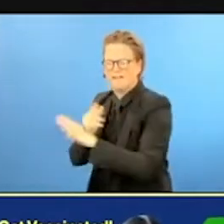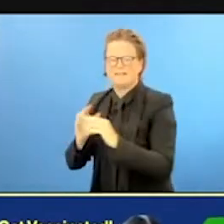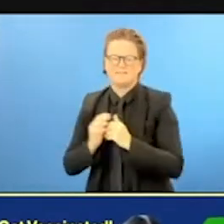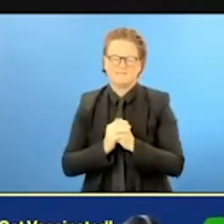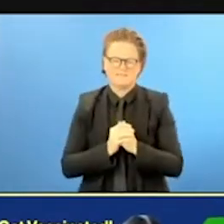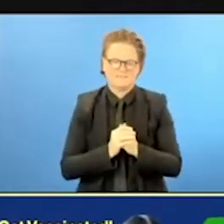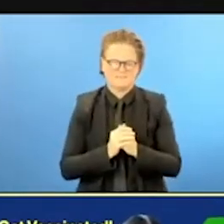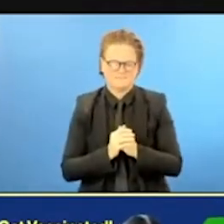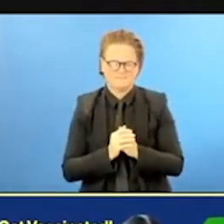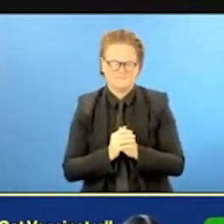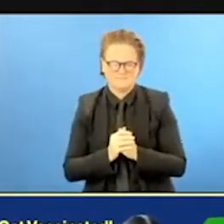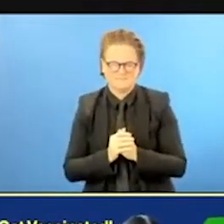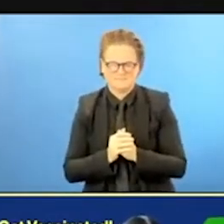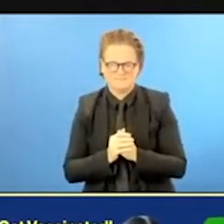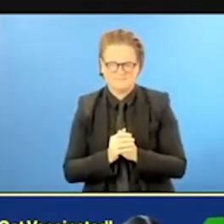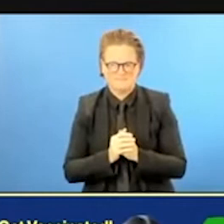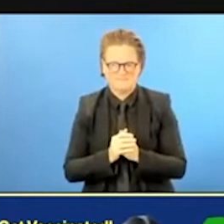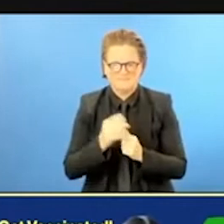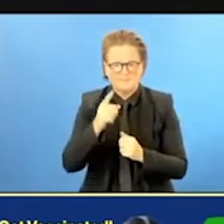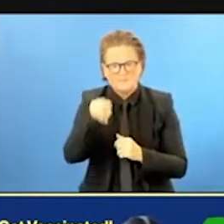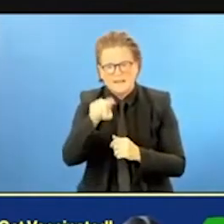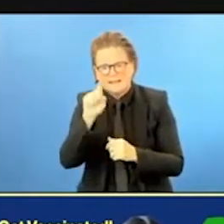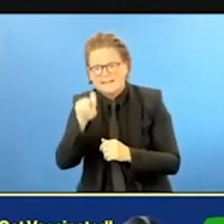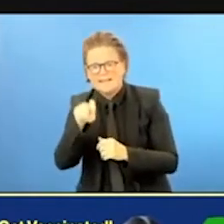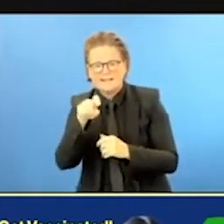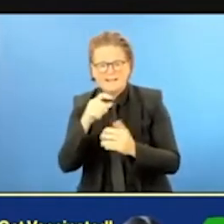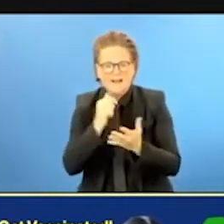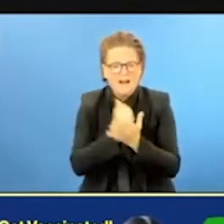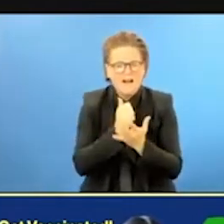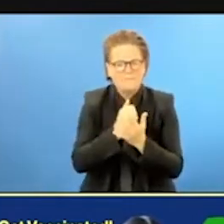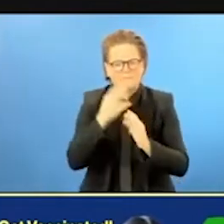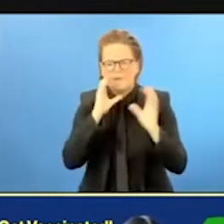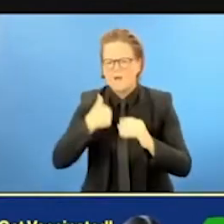certain vaccine locations. This call center number is